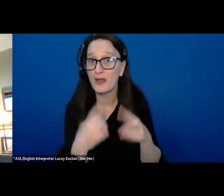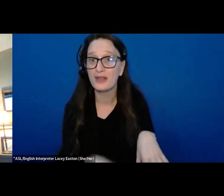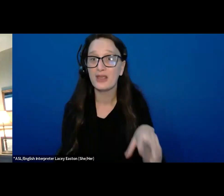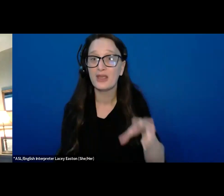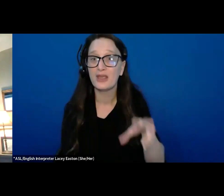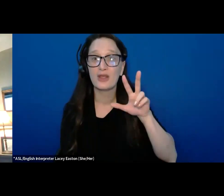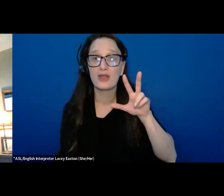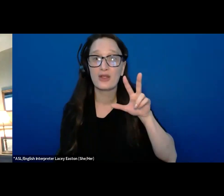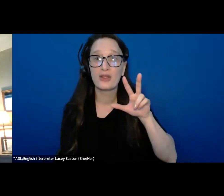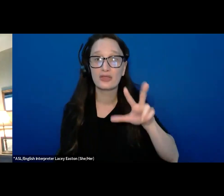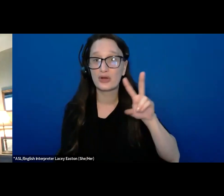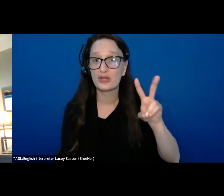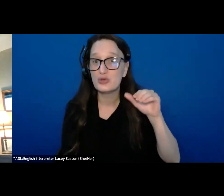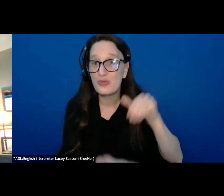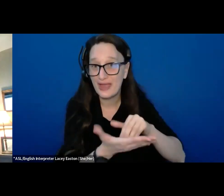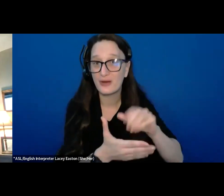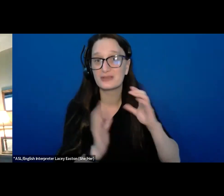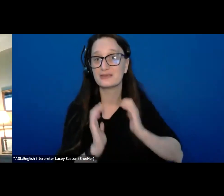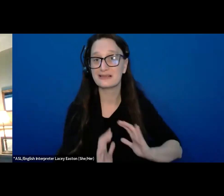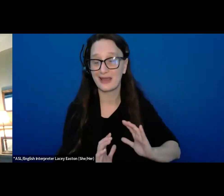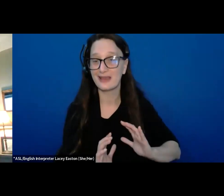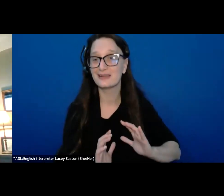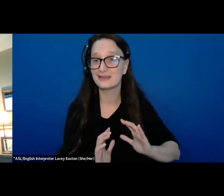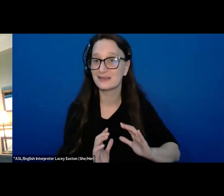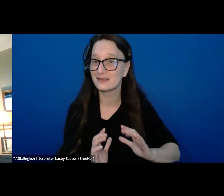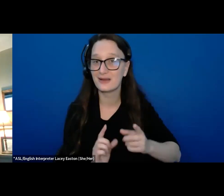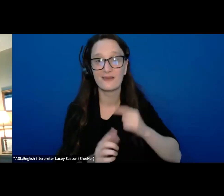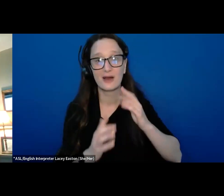between Lanterman and Early Start and